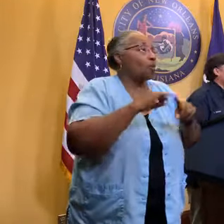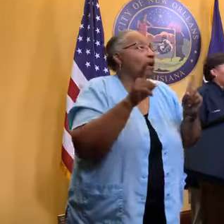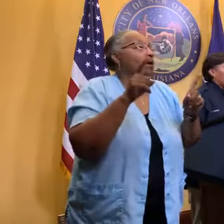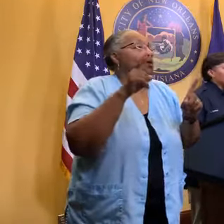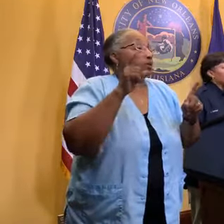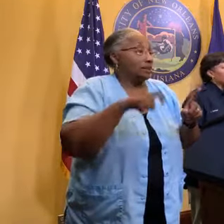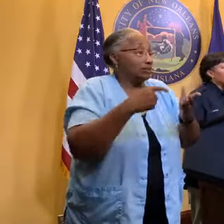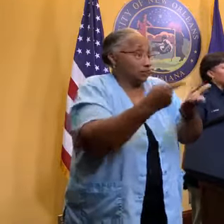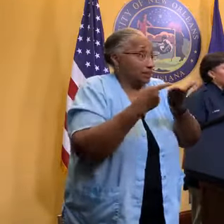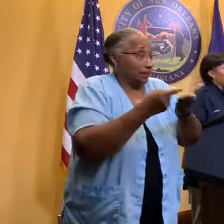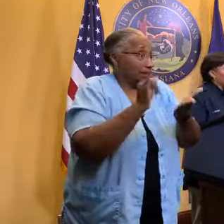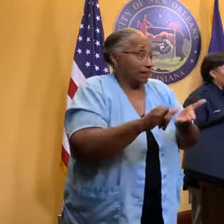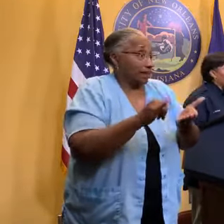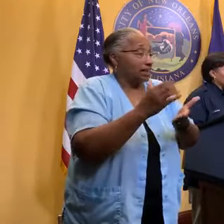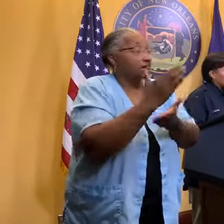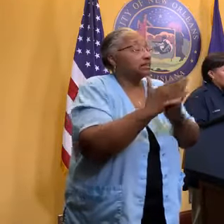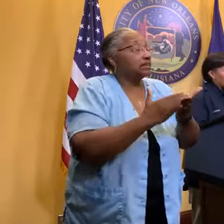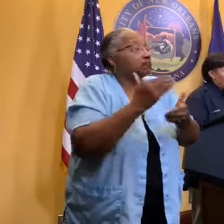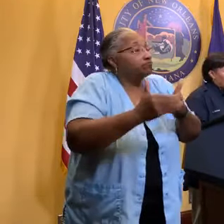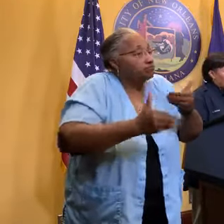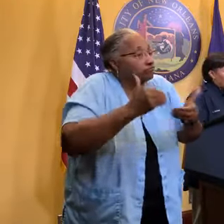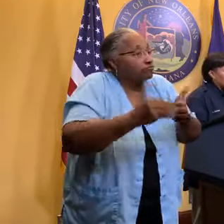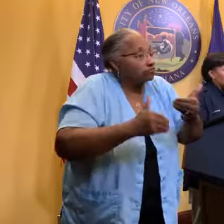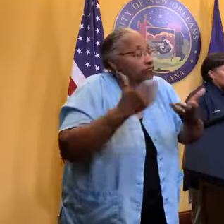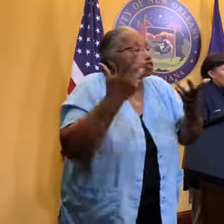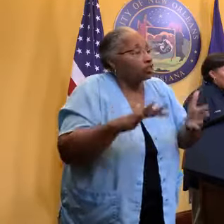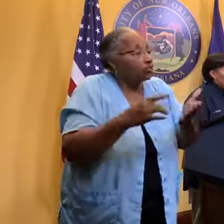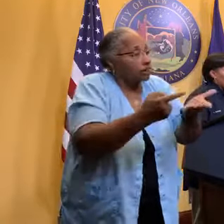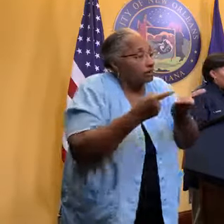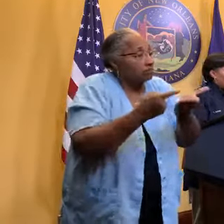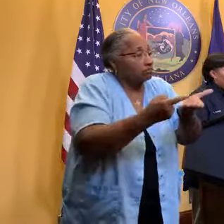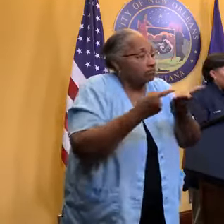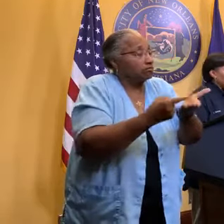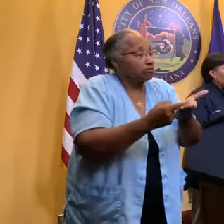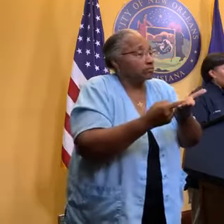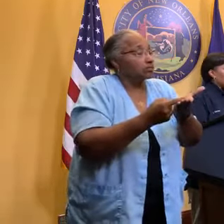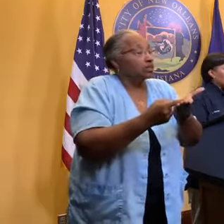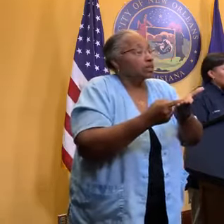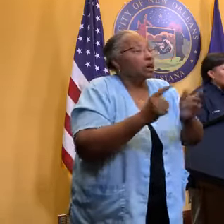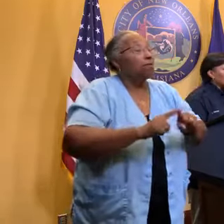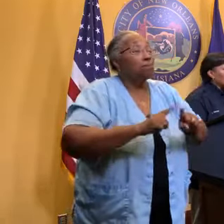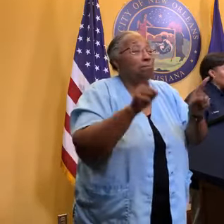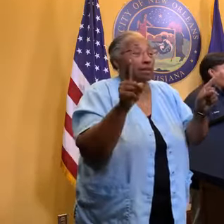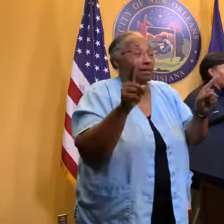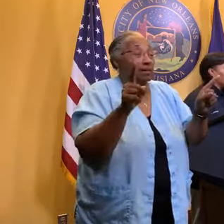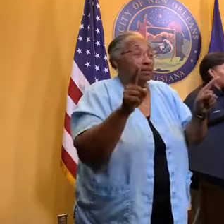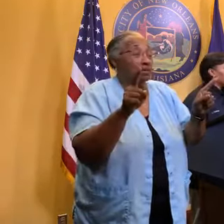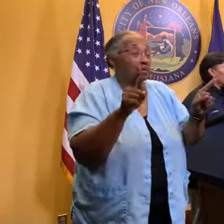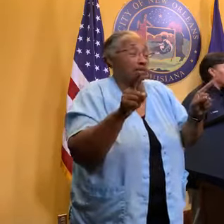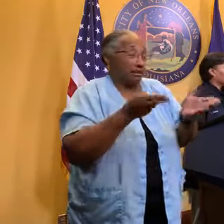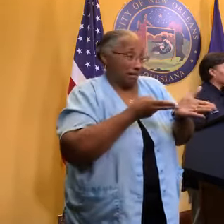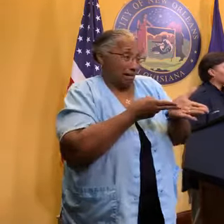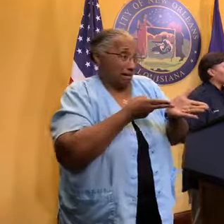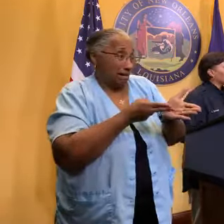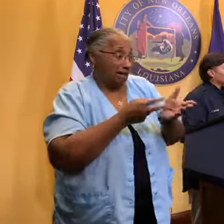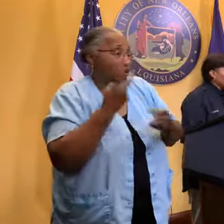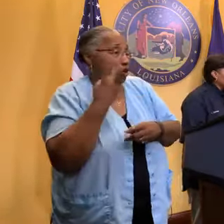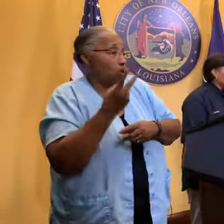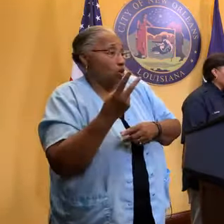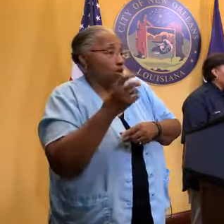proactive. Some preliminary steps in terms of those conversations have been made, but really looking at the Smoothie King